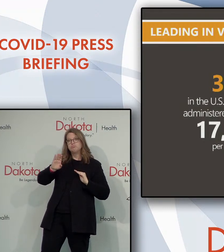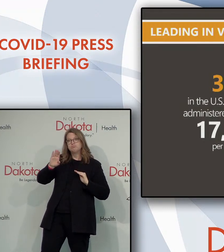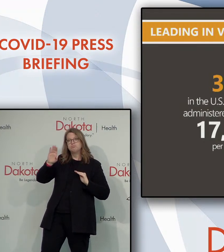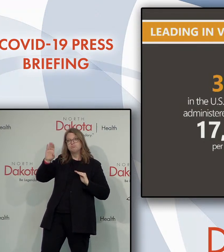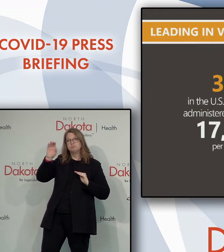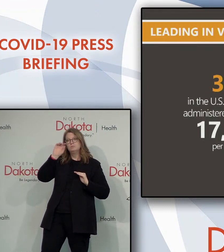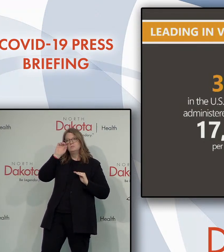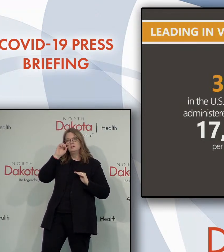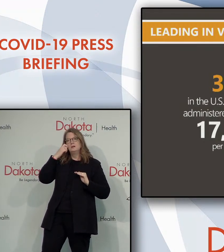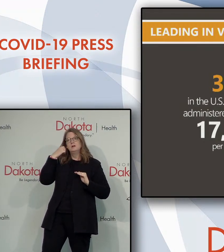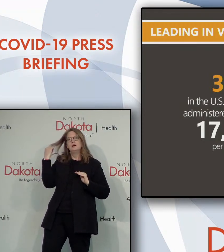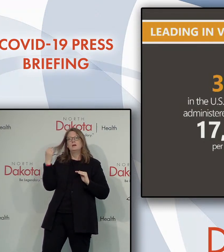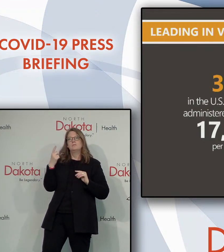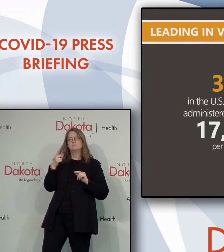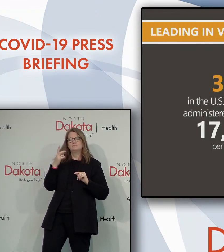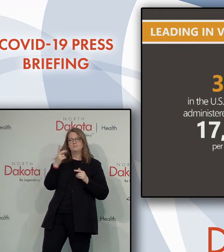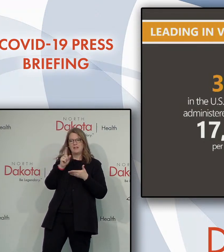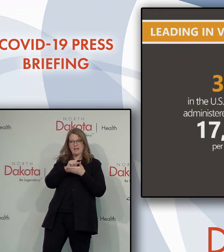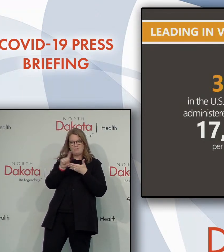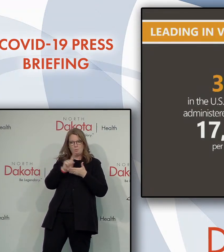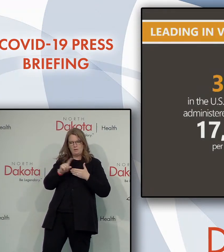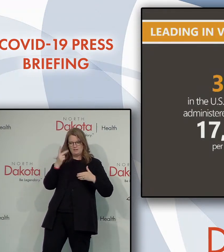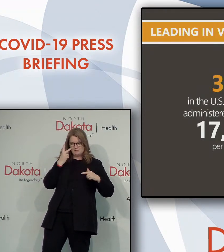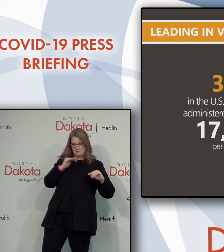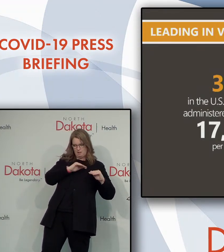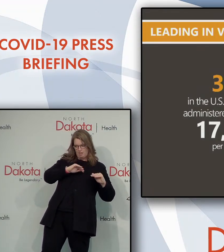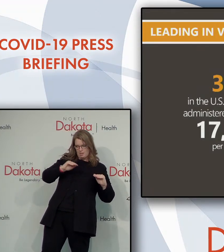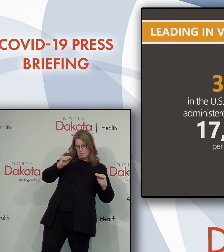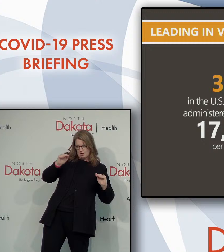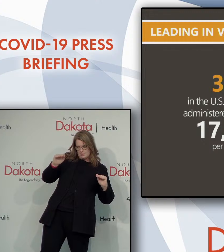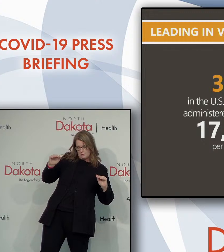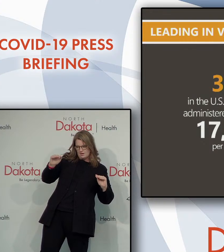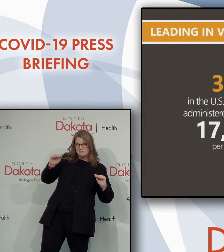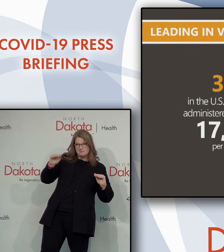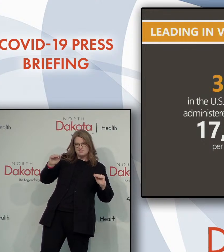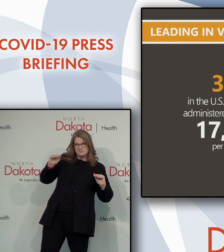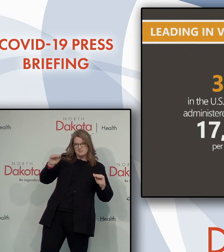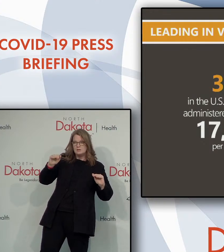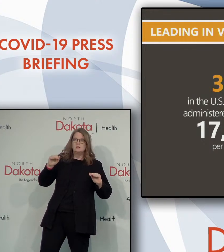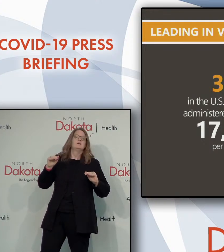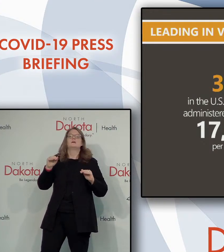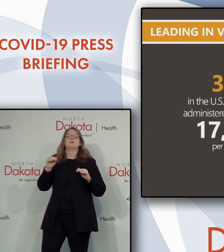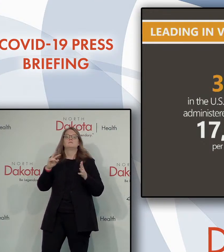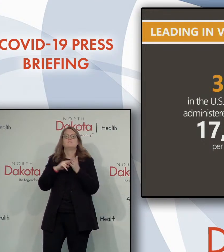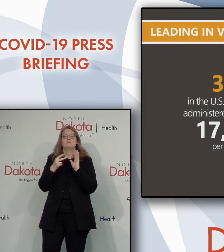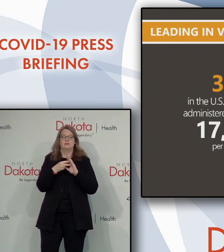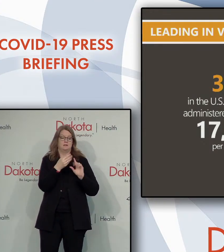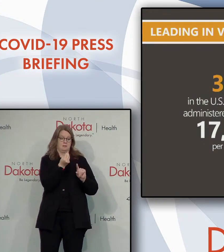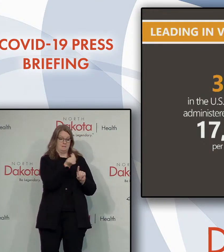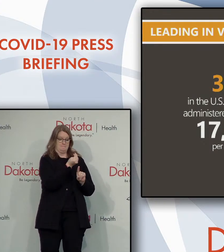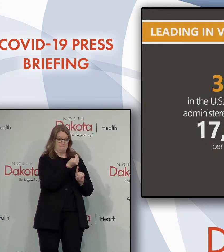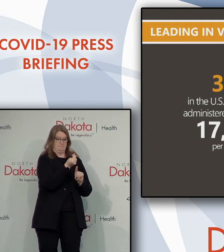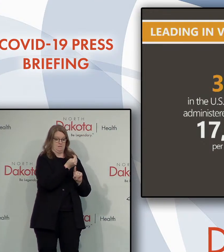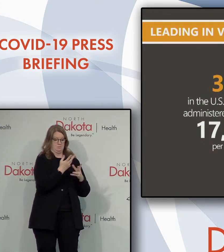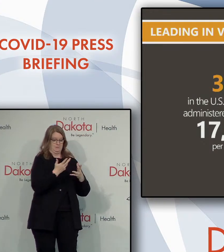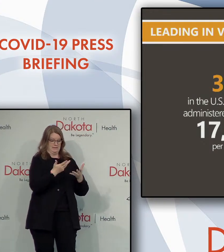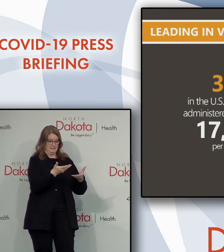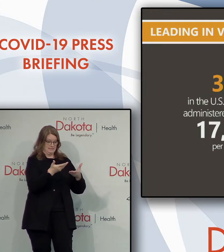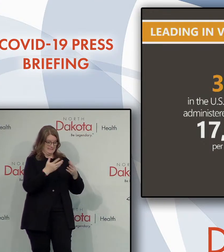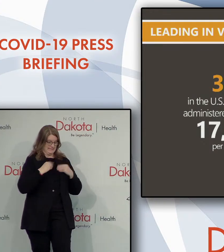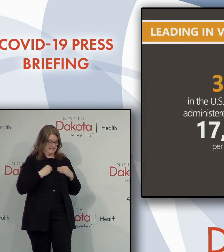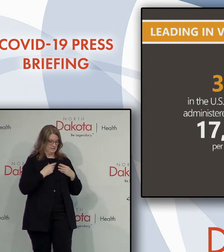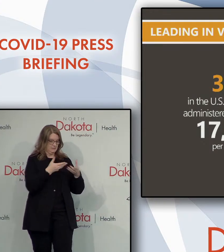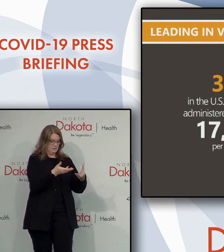flattening that you see each week. That's because basically when we receive doses on Monday, by